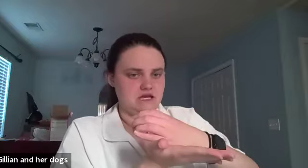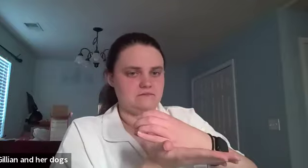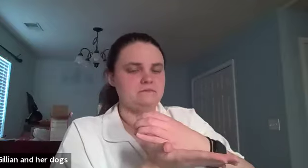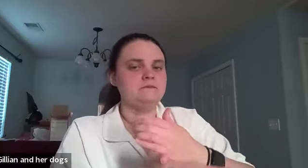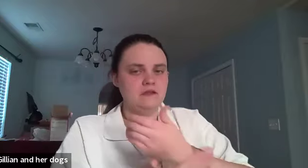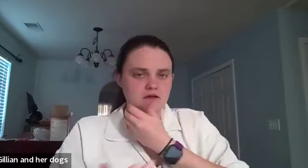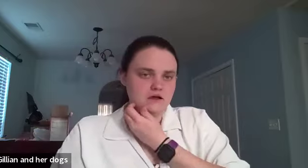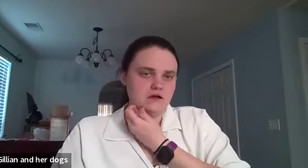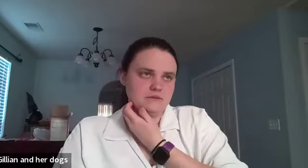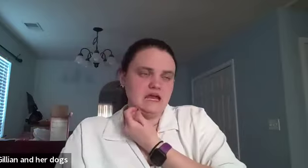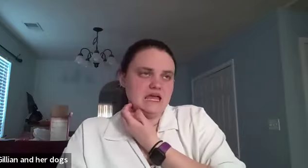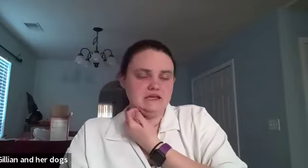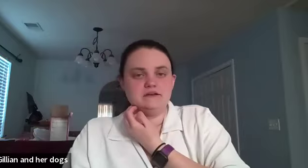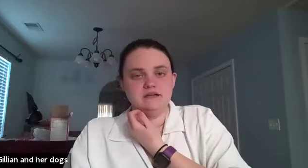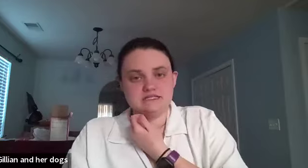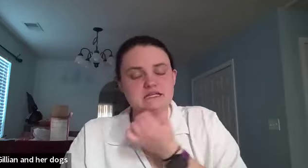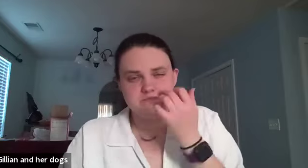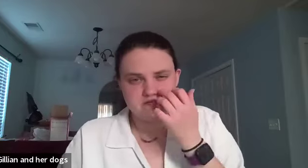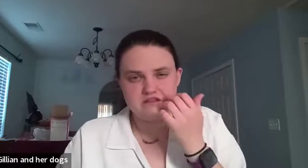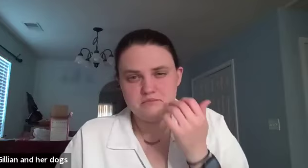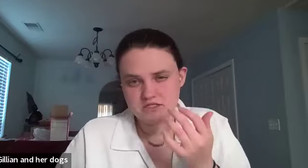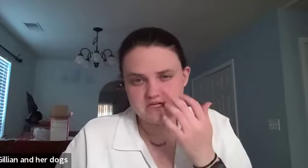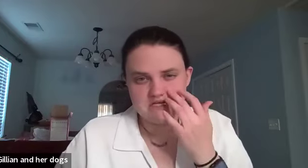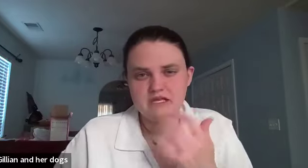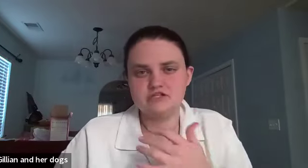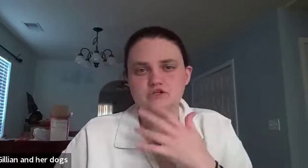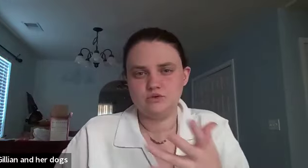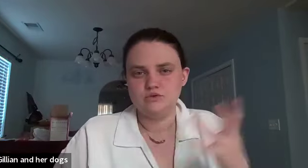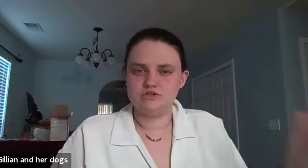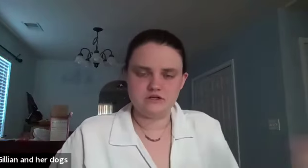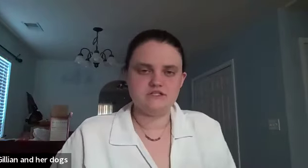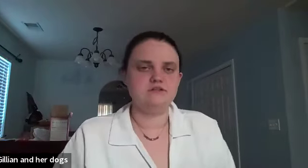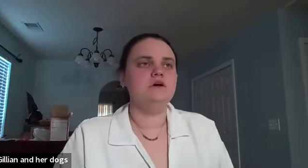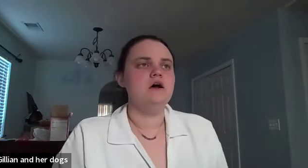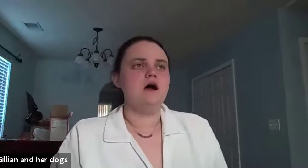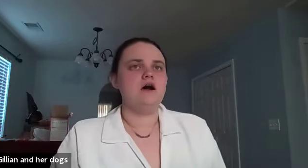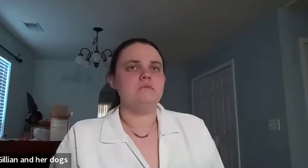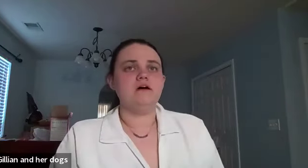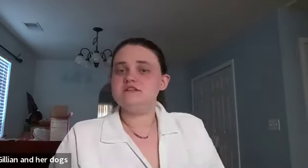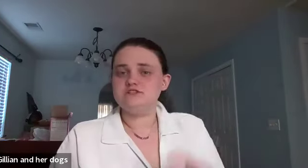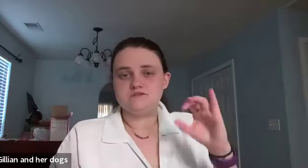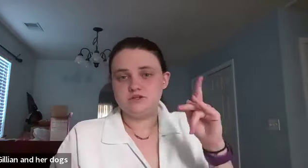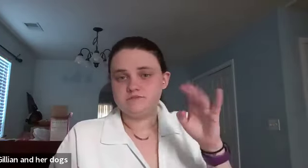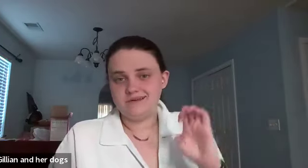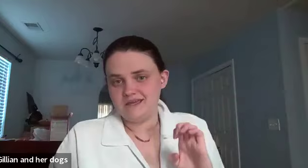cake. Again, like I said, it depends on the person. It depends on who you're talking to. I've also just finger spelled